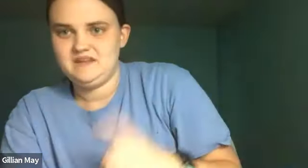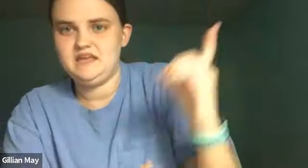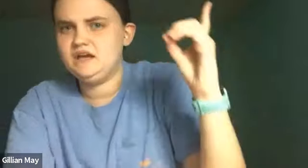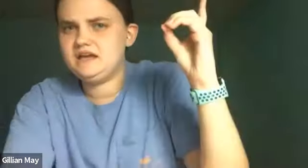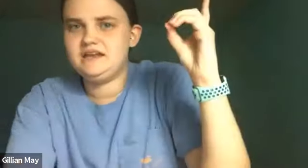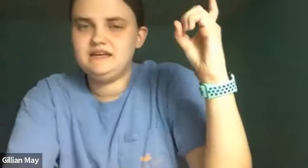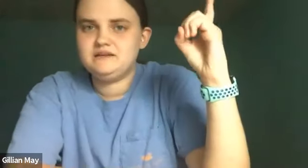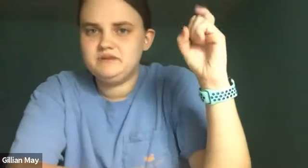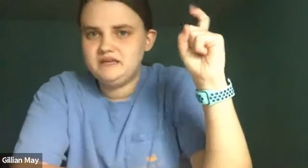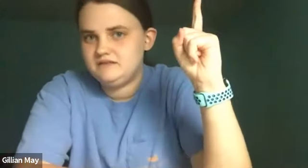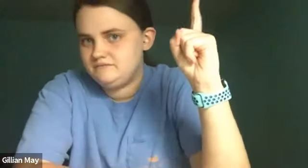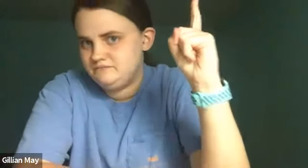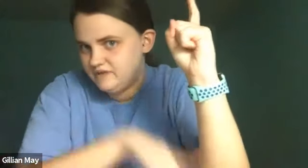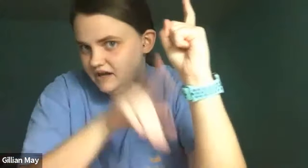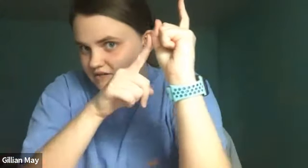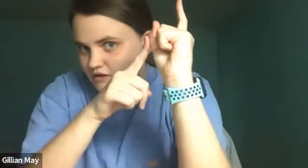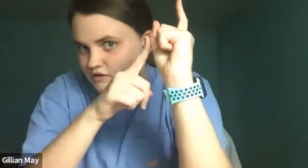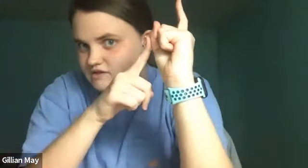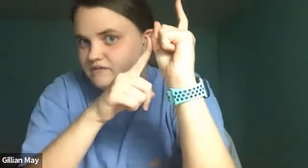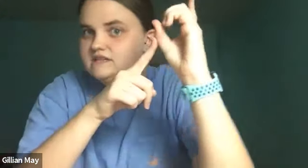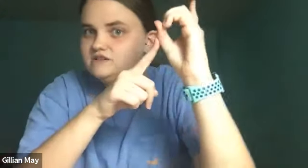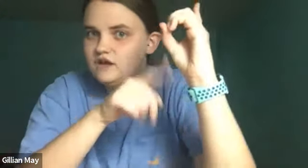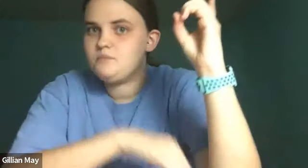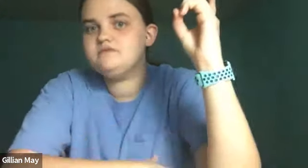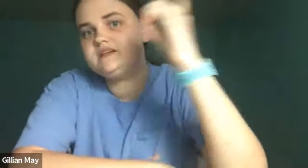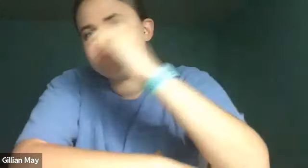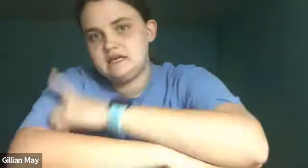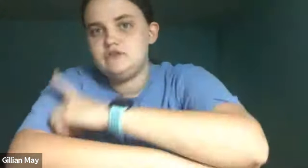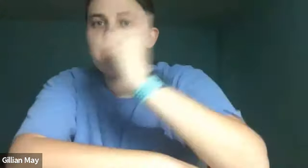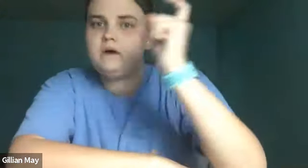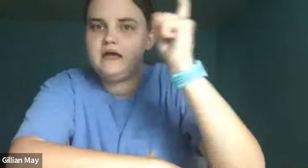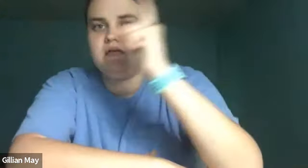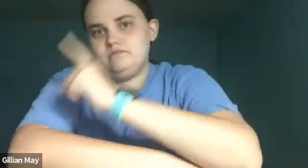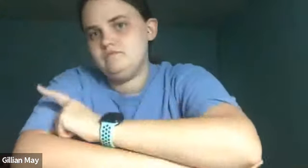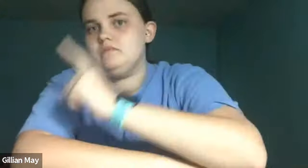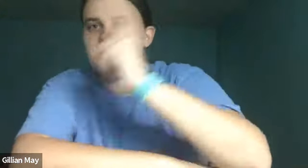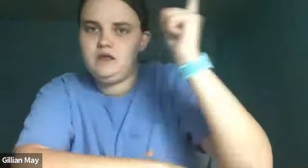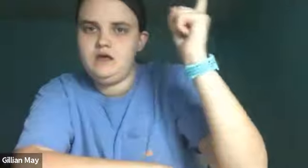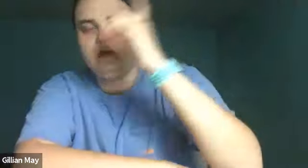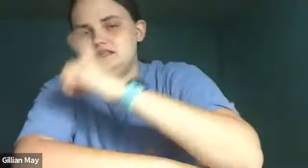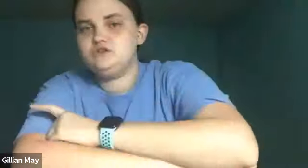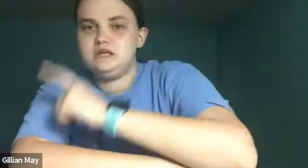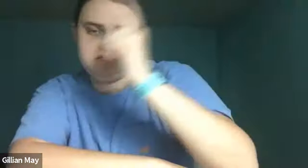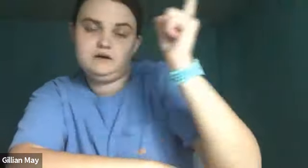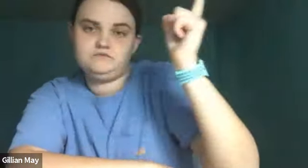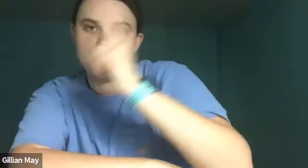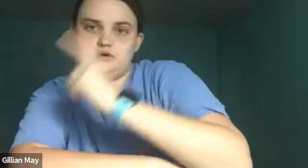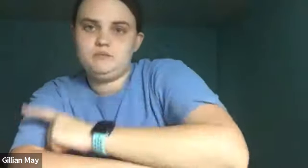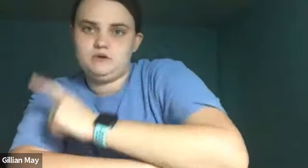And again, it can be the kind of the closed fist or the open fist. Either way, it's comfortable. It